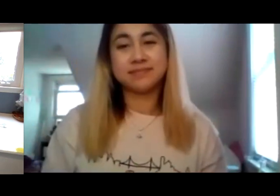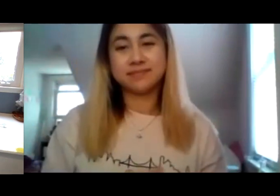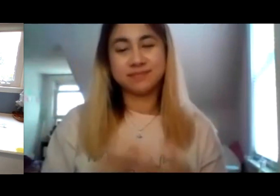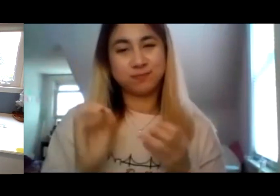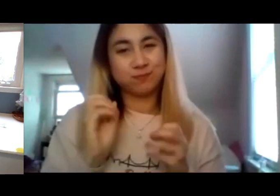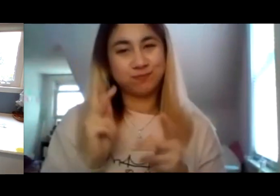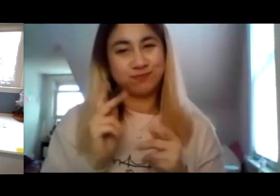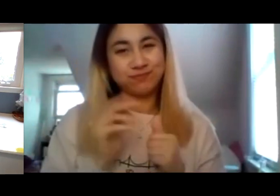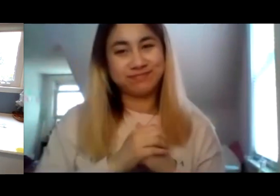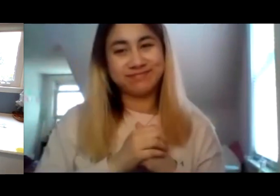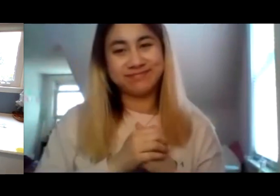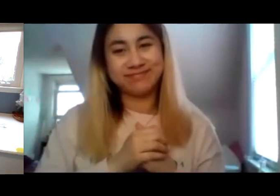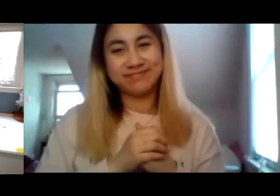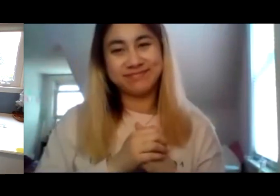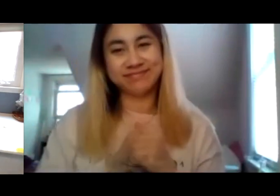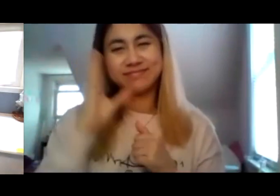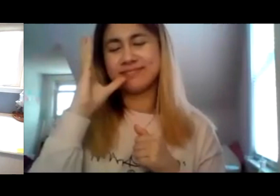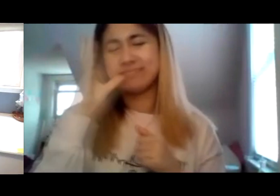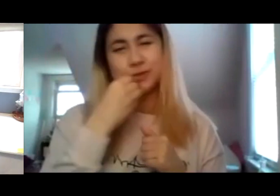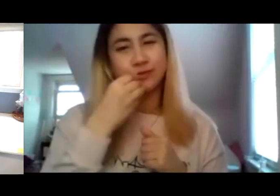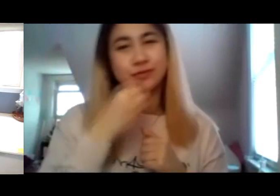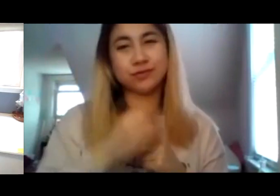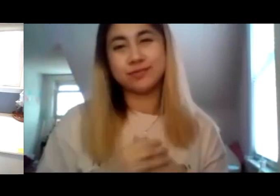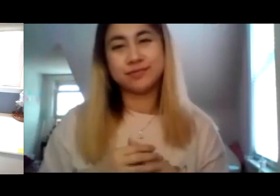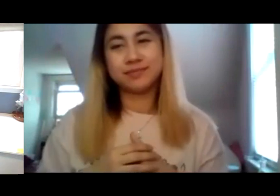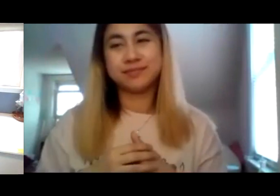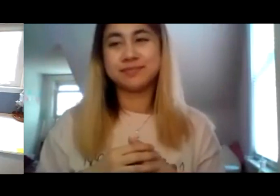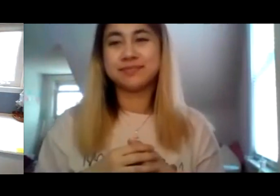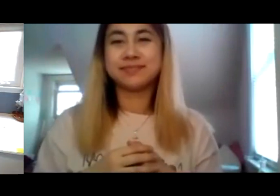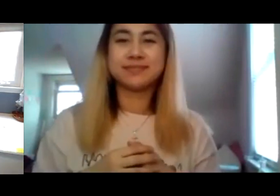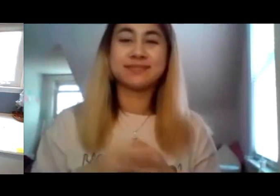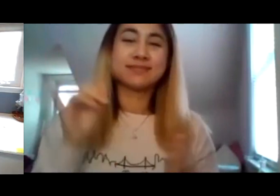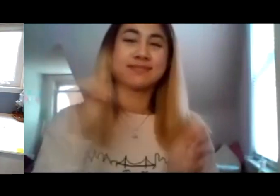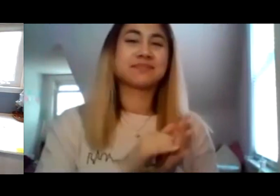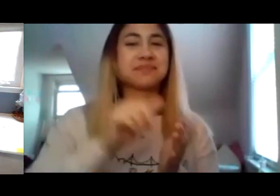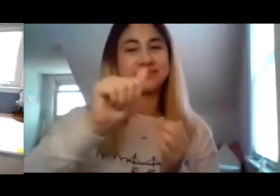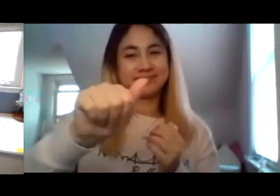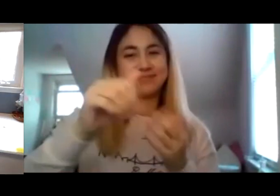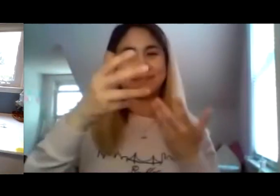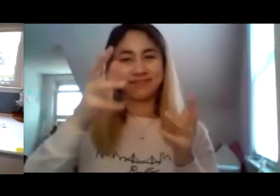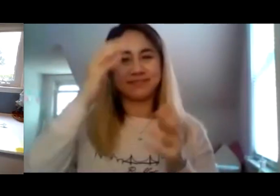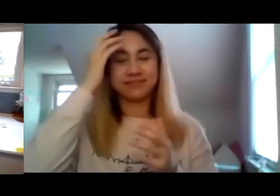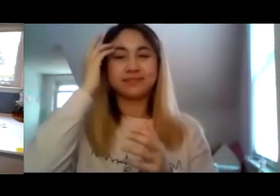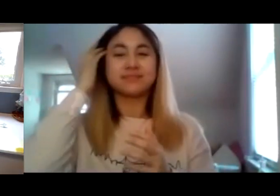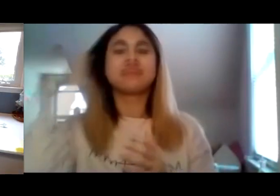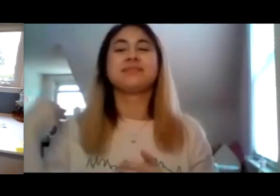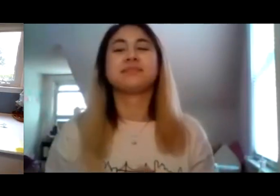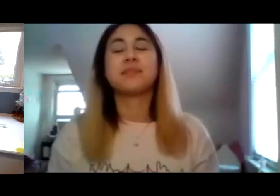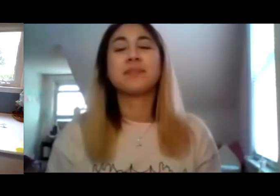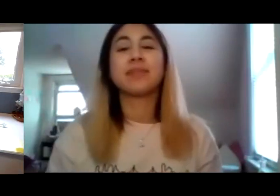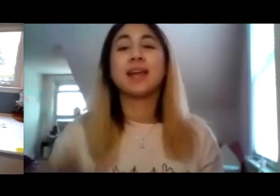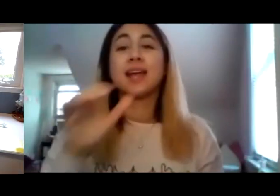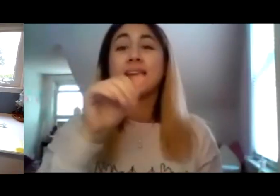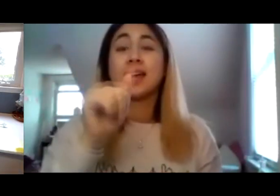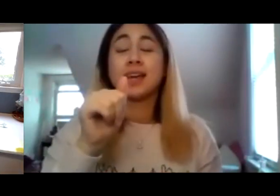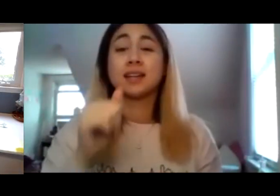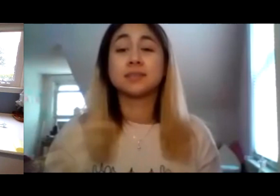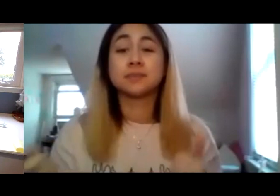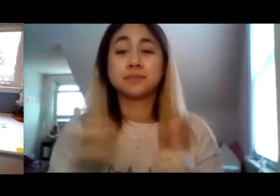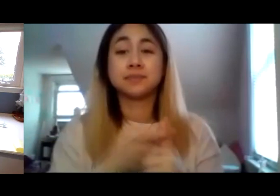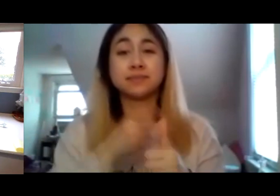Okay. All right. Beautiful. That's our letter A's. Okay, so letter A, we did